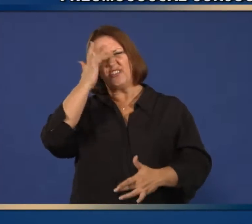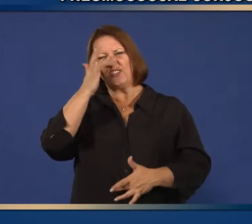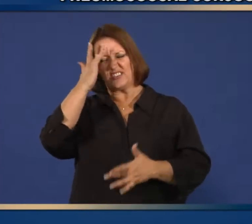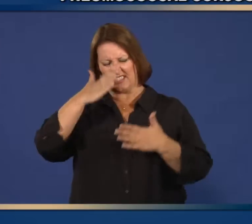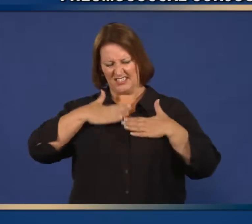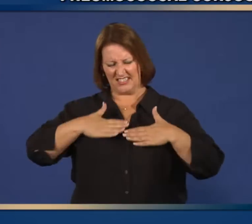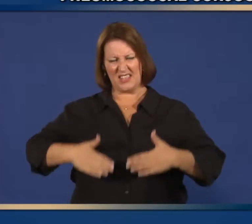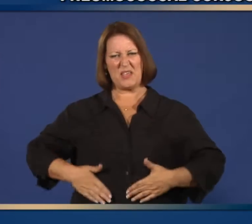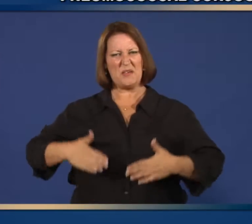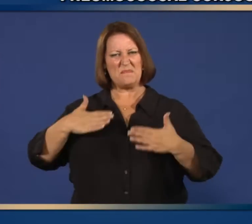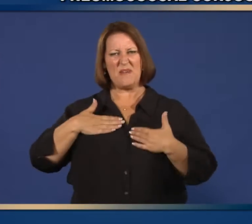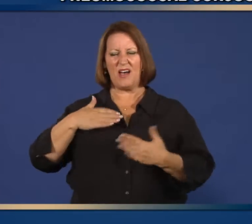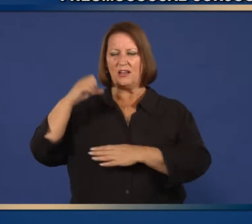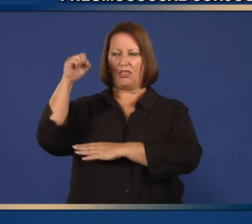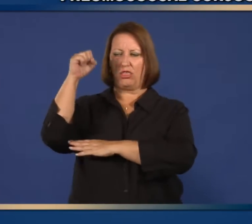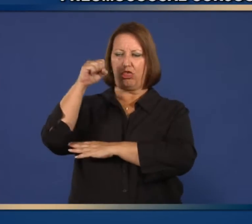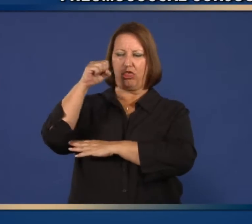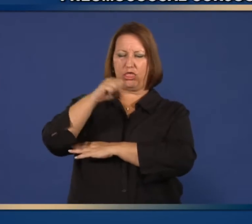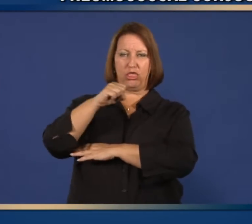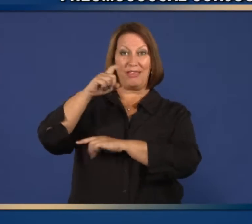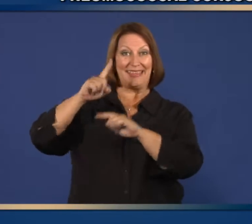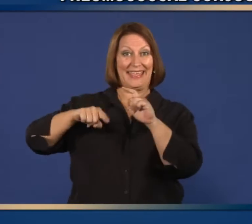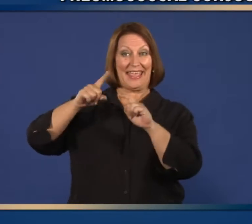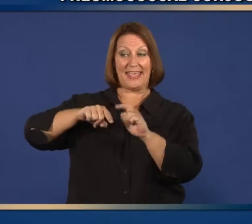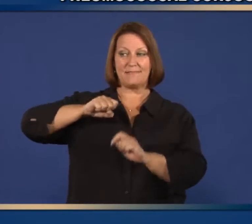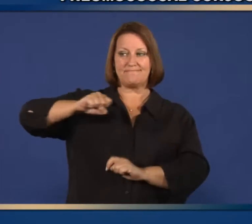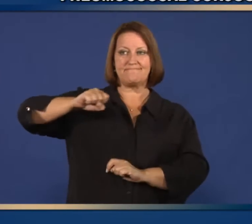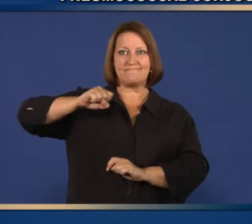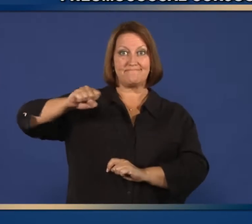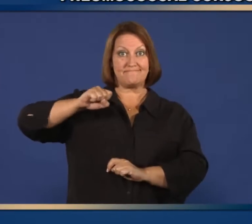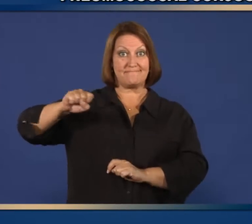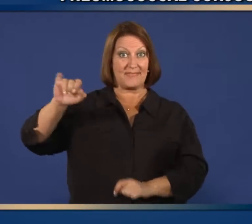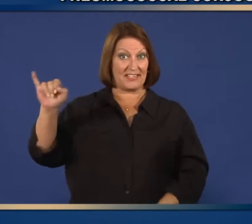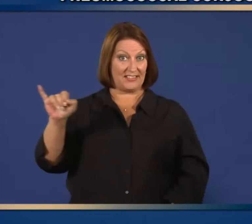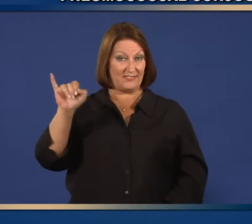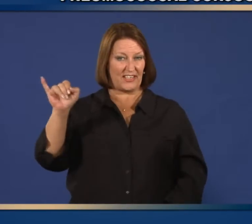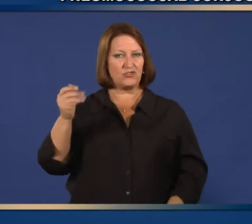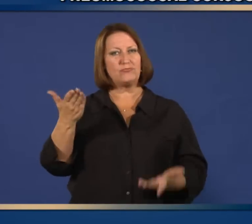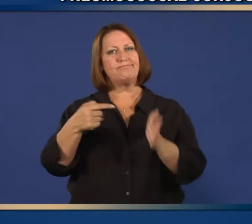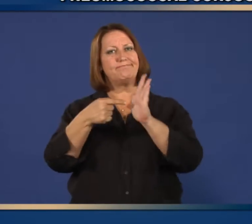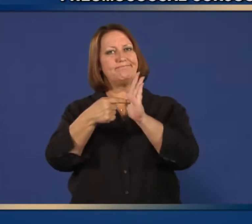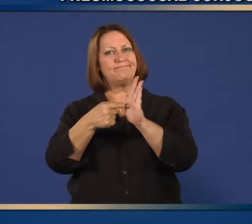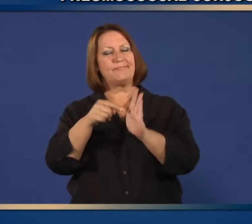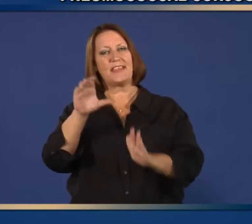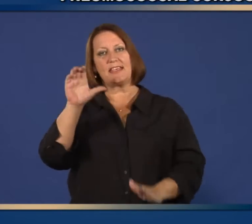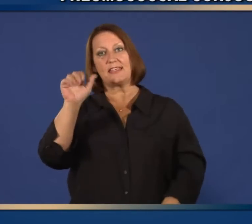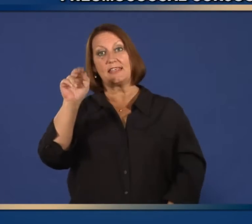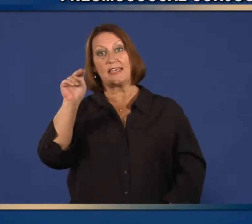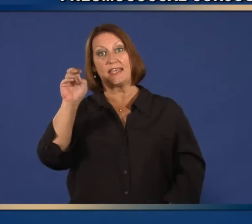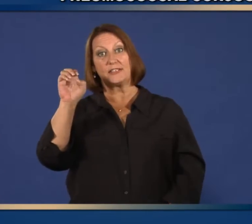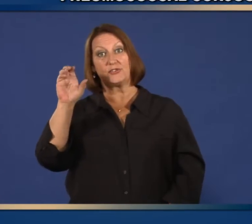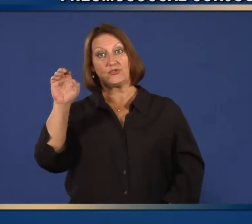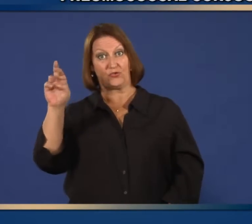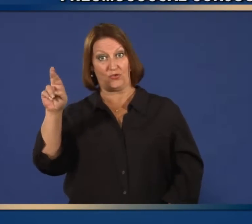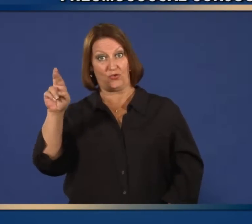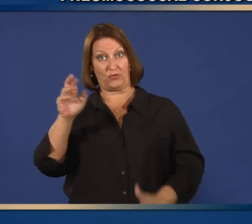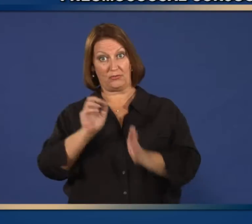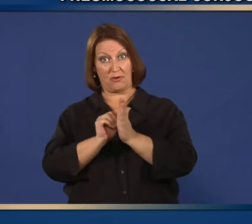or other diseases that affect the immune system, such as cancer or liver disease,